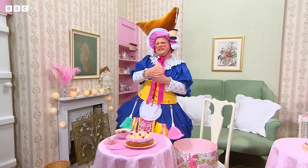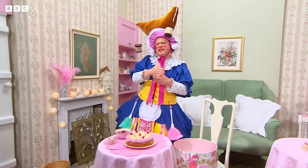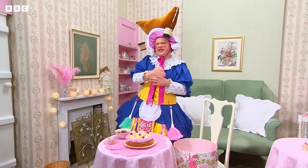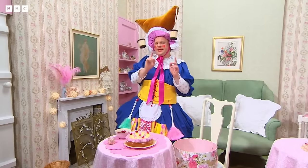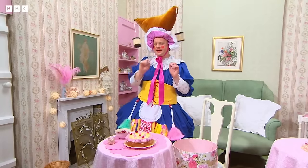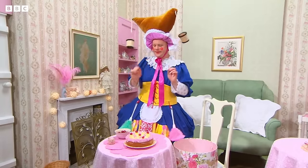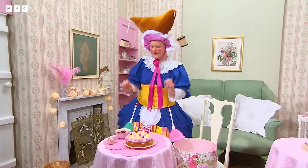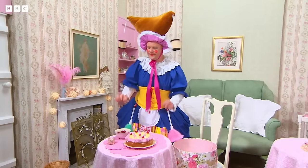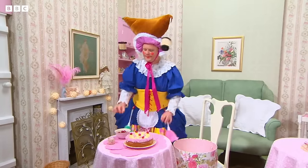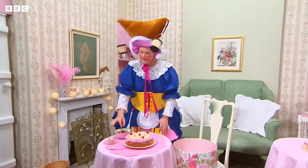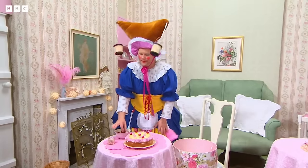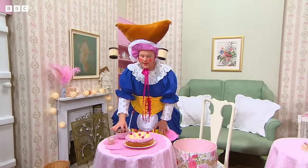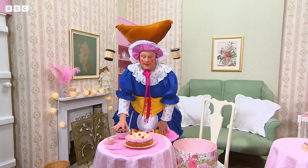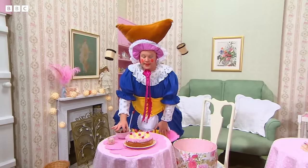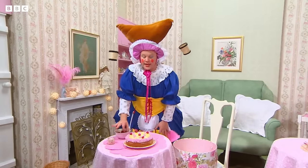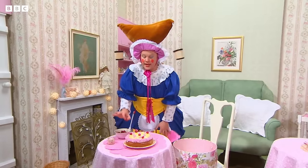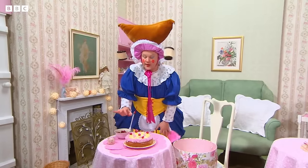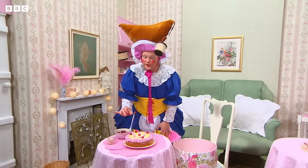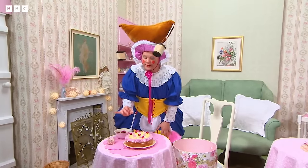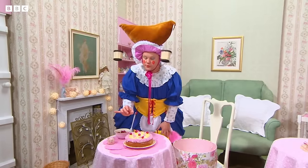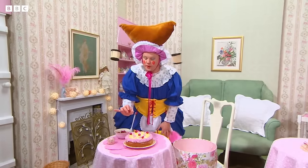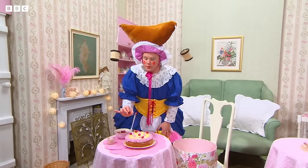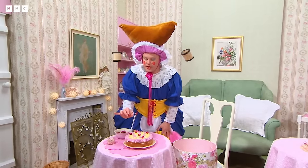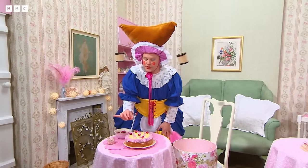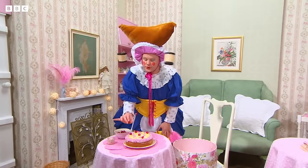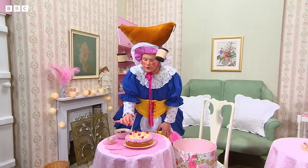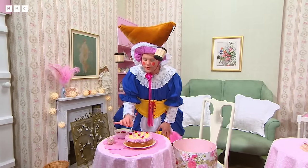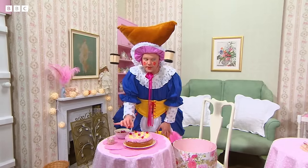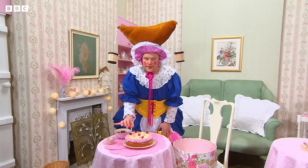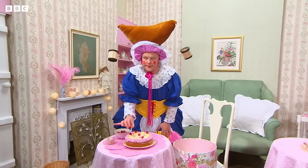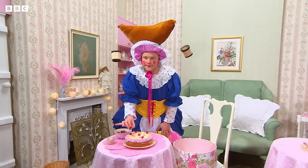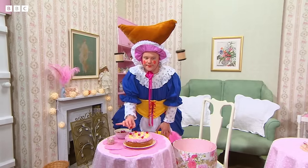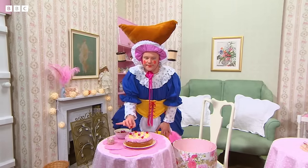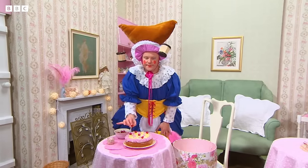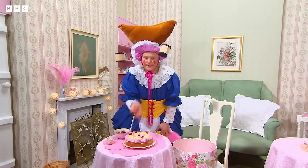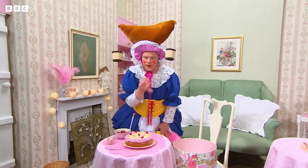busy. Now, this one, where should we,